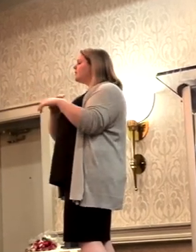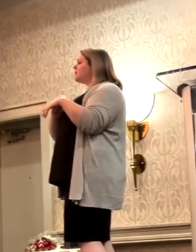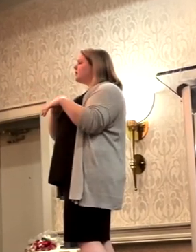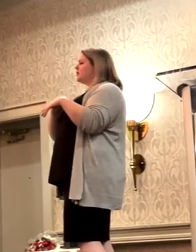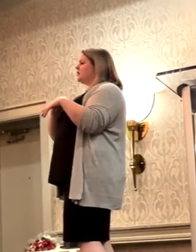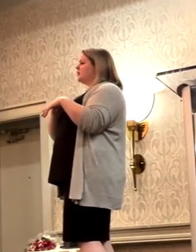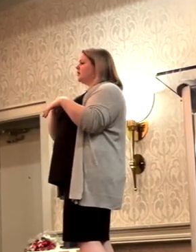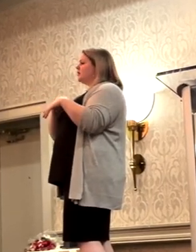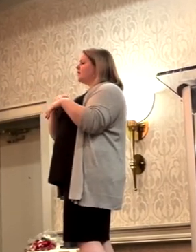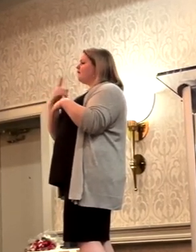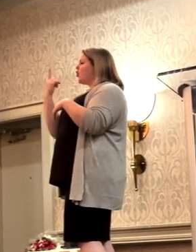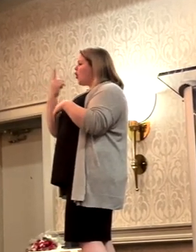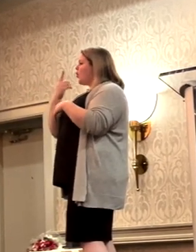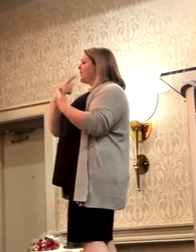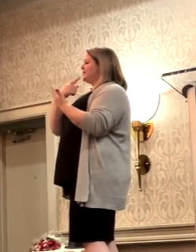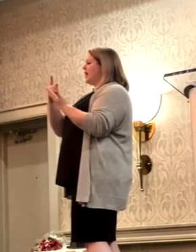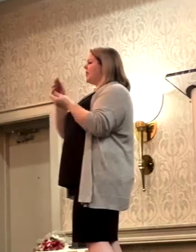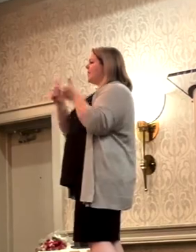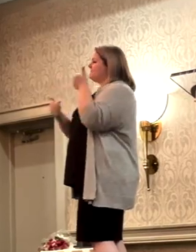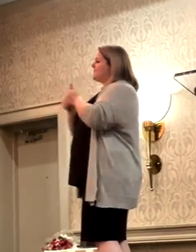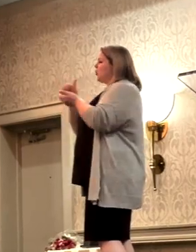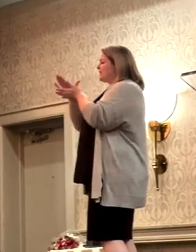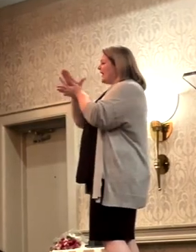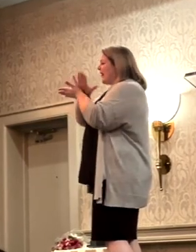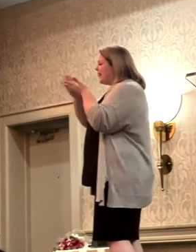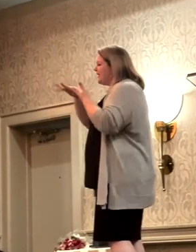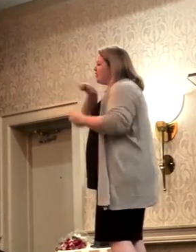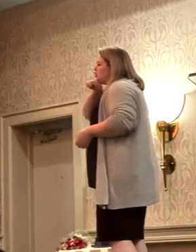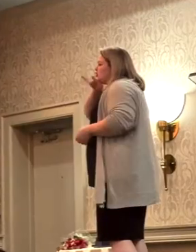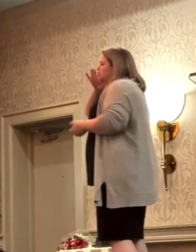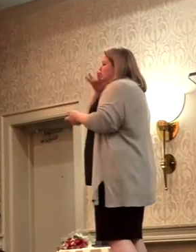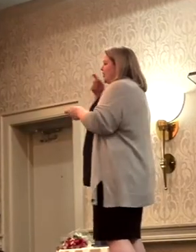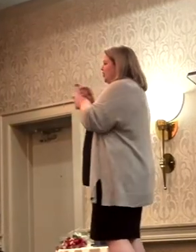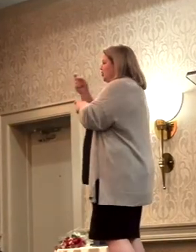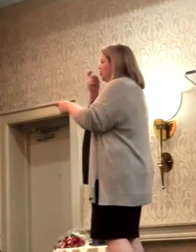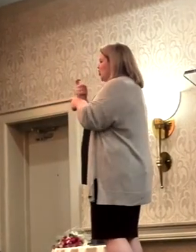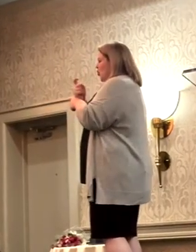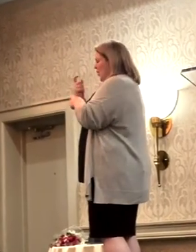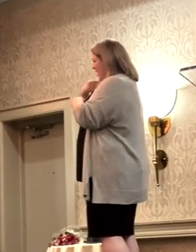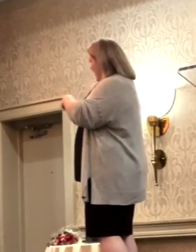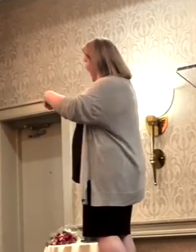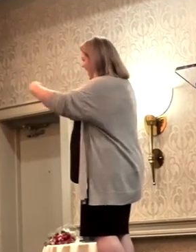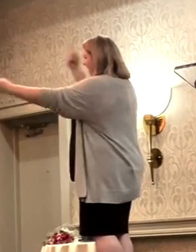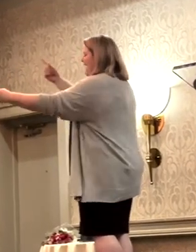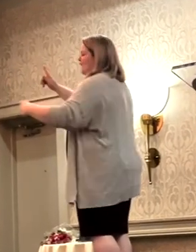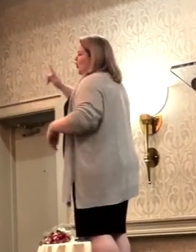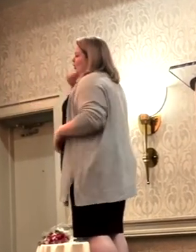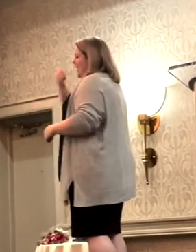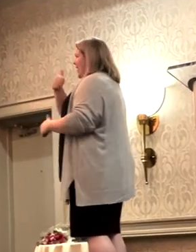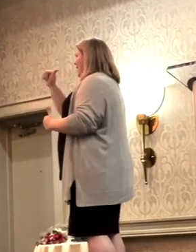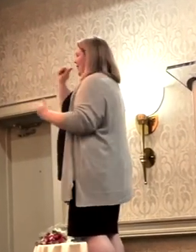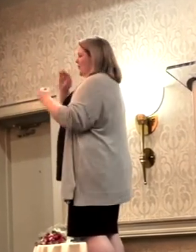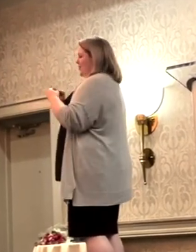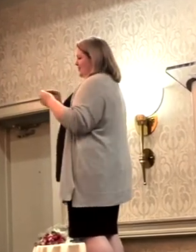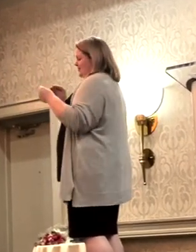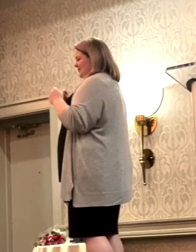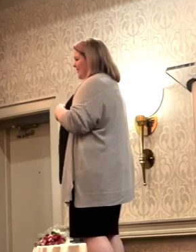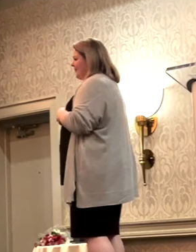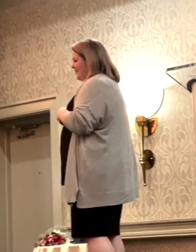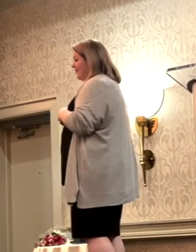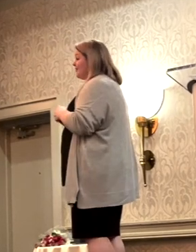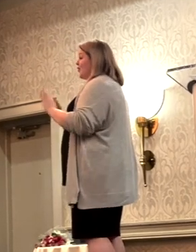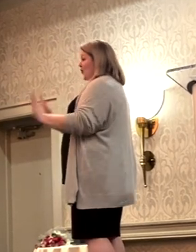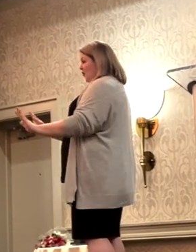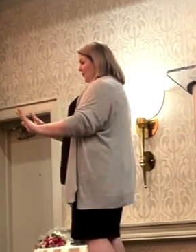cleanest, dirty joke I have ever heard told in public. And with